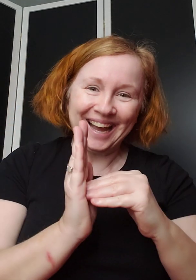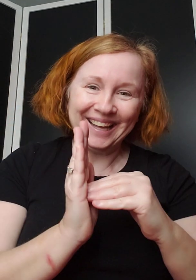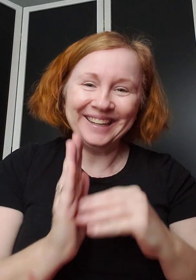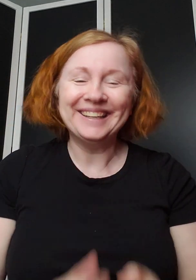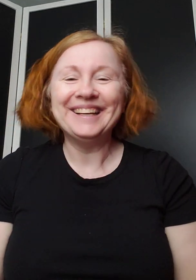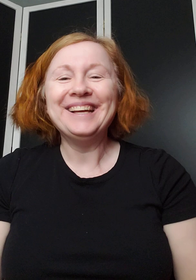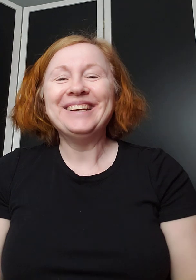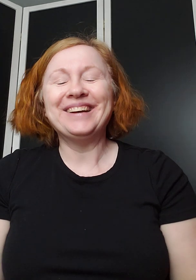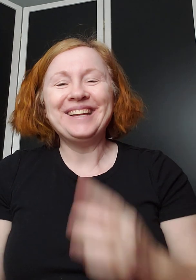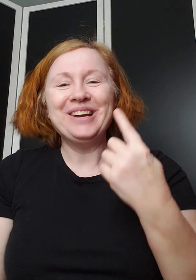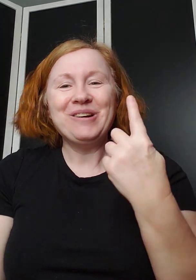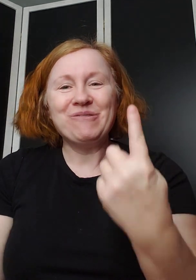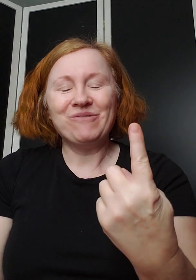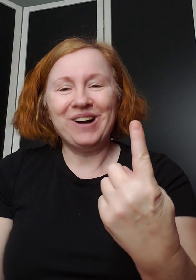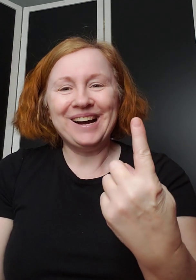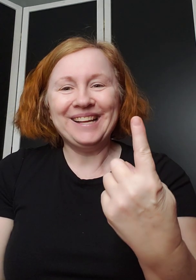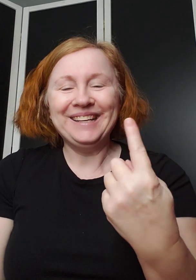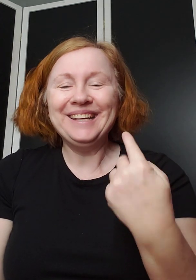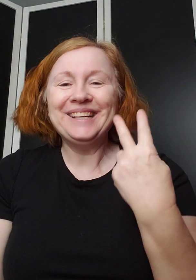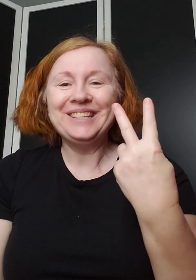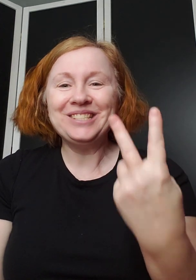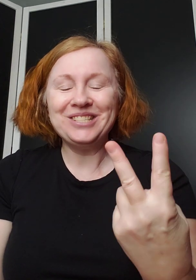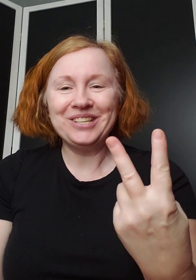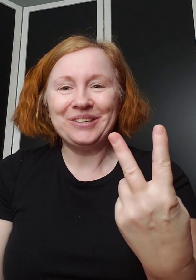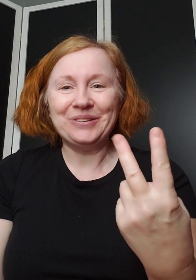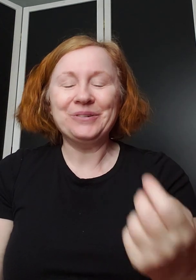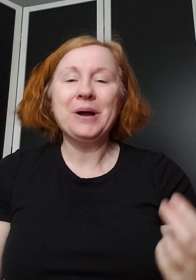again. Ready? 1, 2,